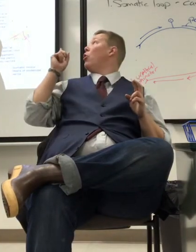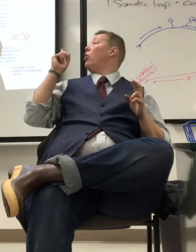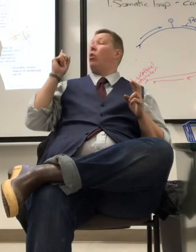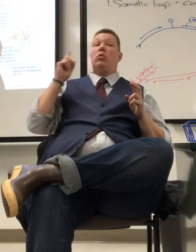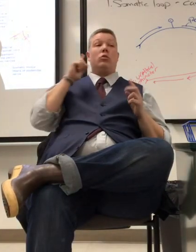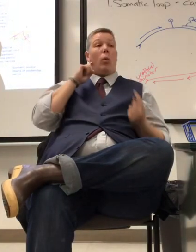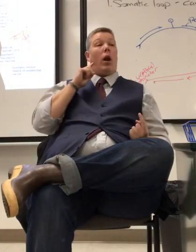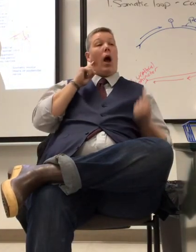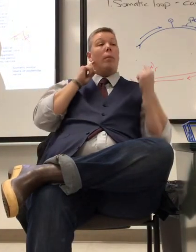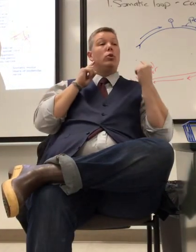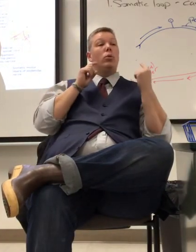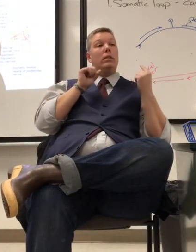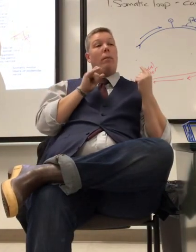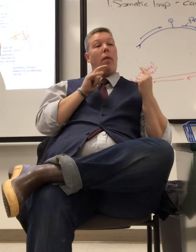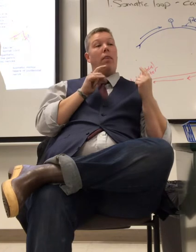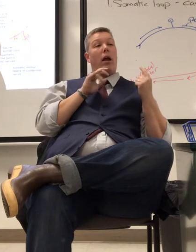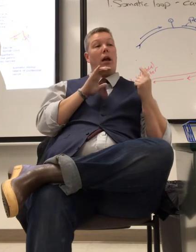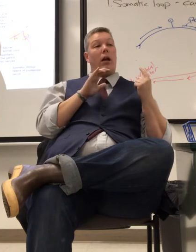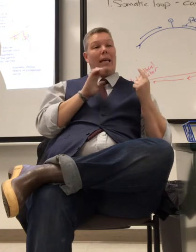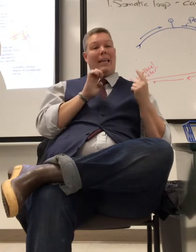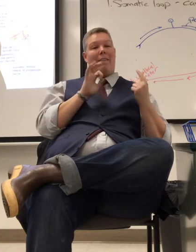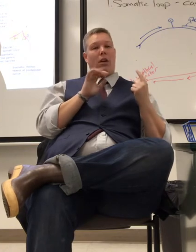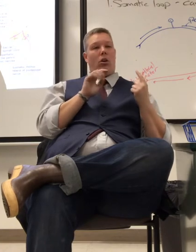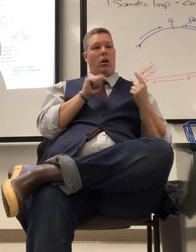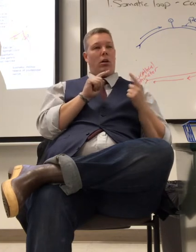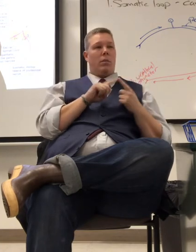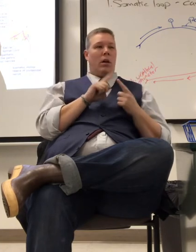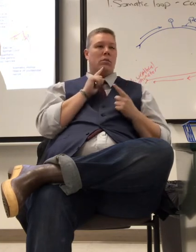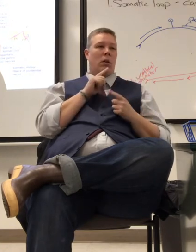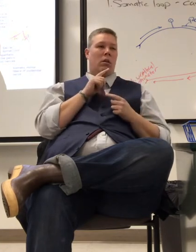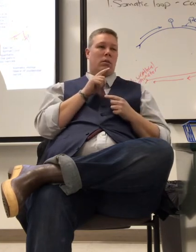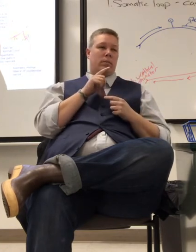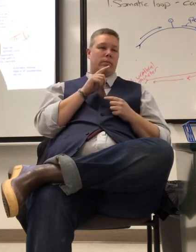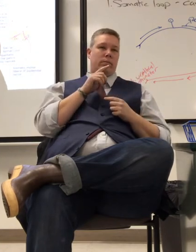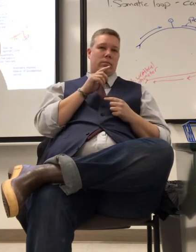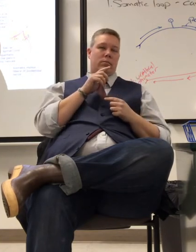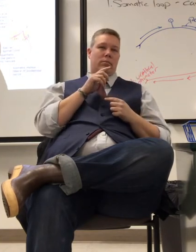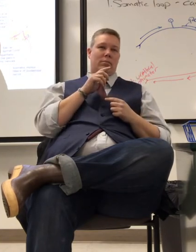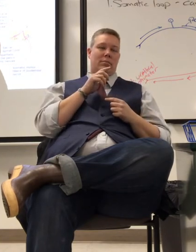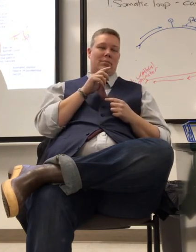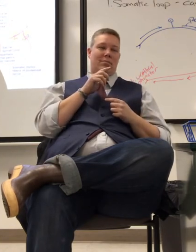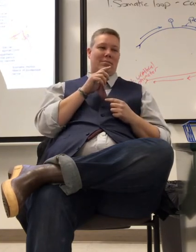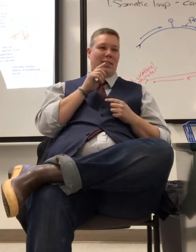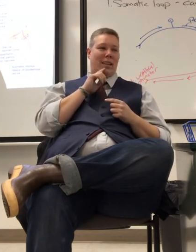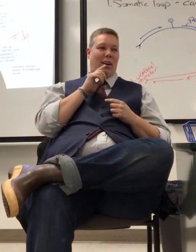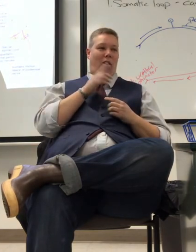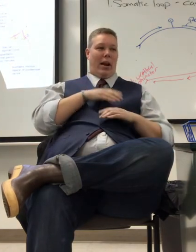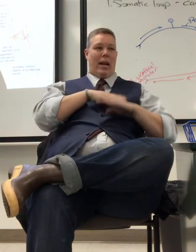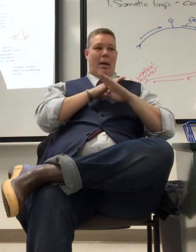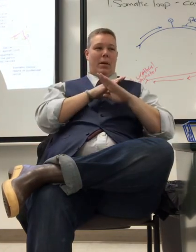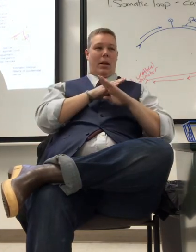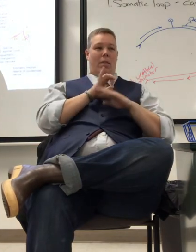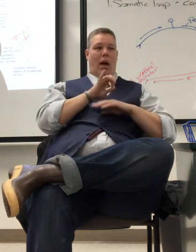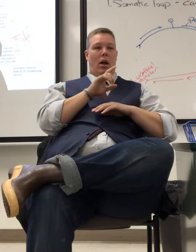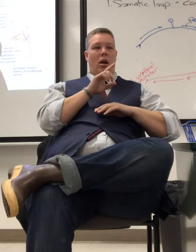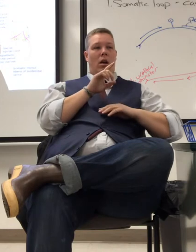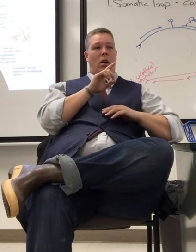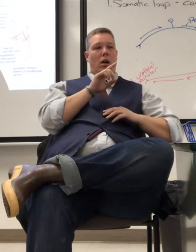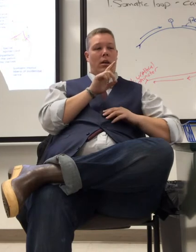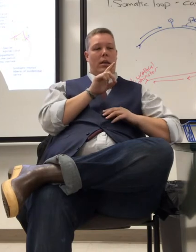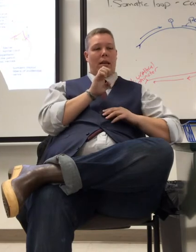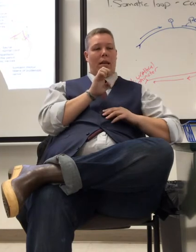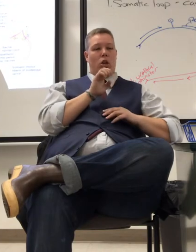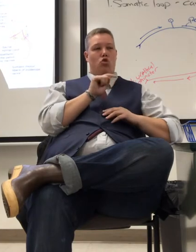sympathetic efferents. So those are pre and post ganglionics for the hypogastrics. They're inhibiting detrusor.